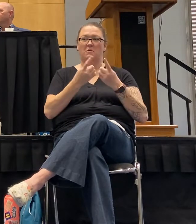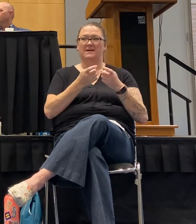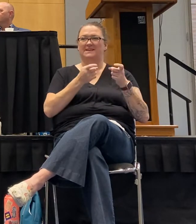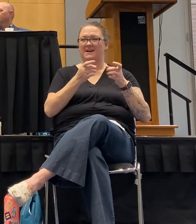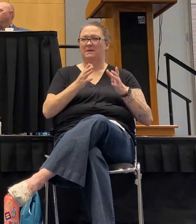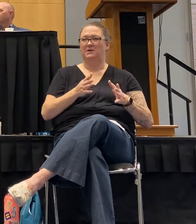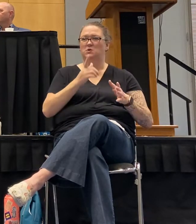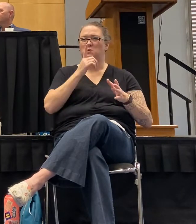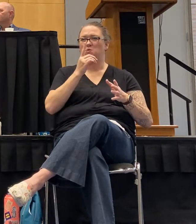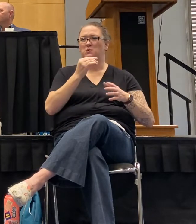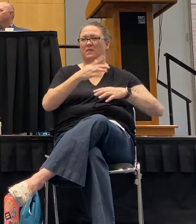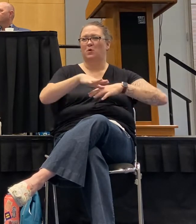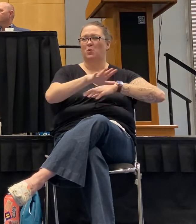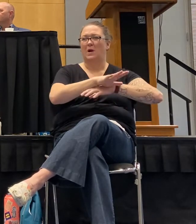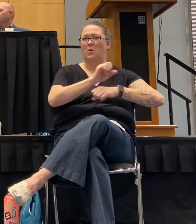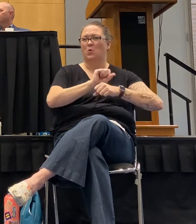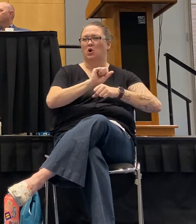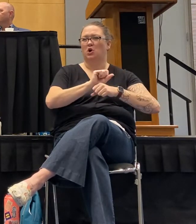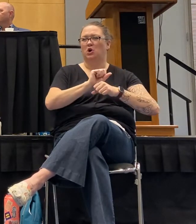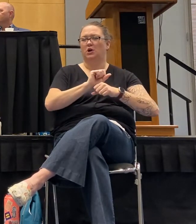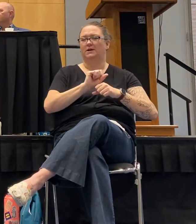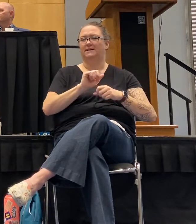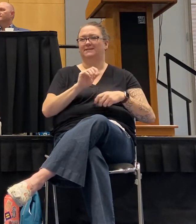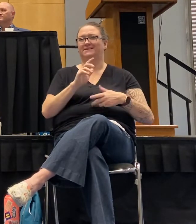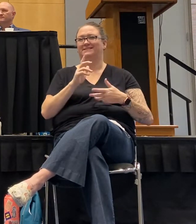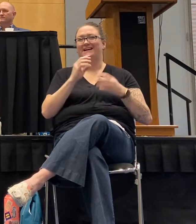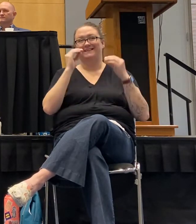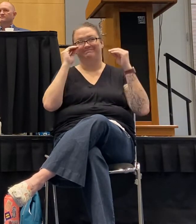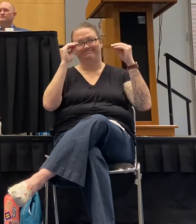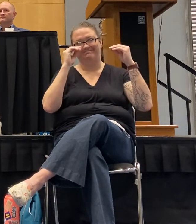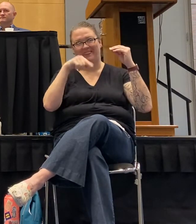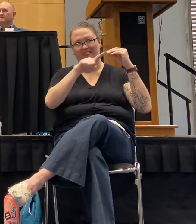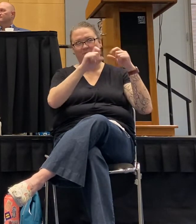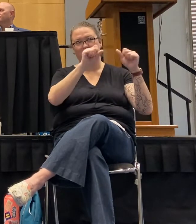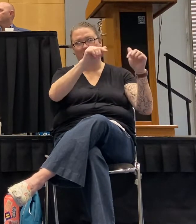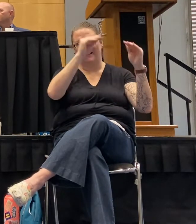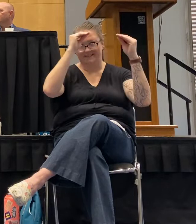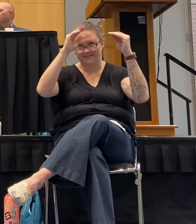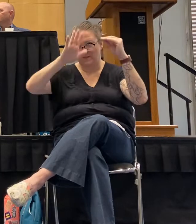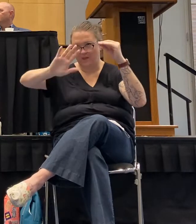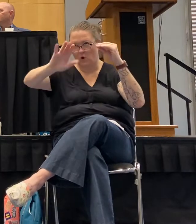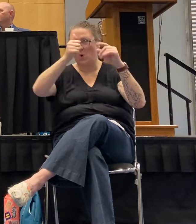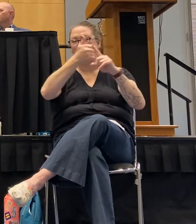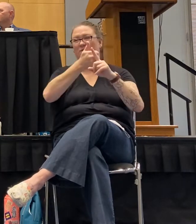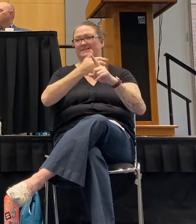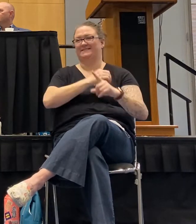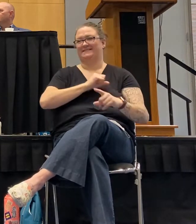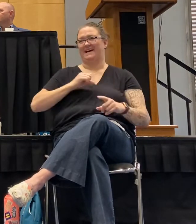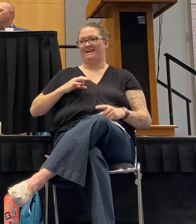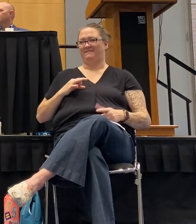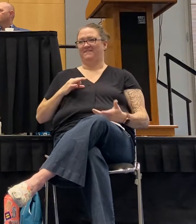groundwork, and, educating them so they can educate their own